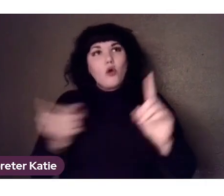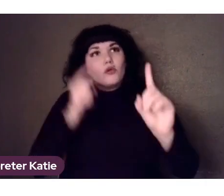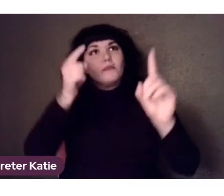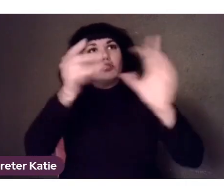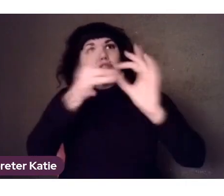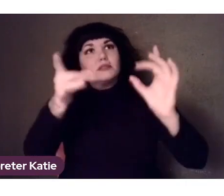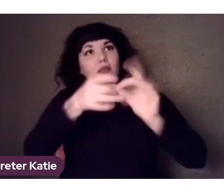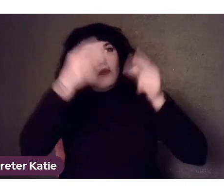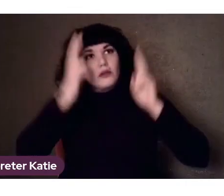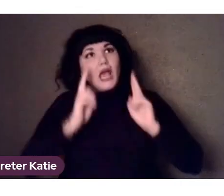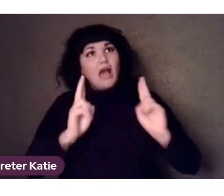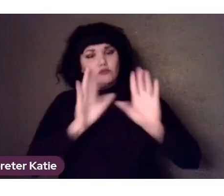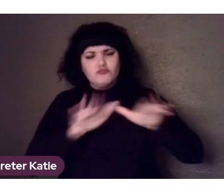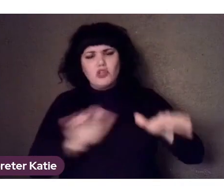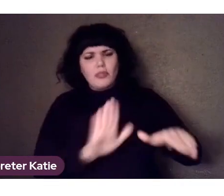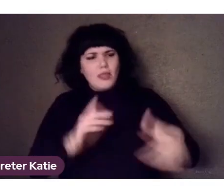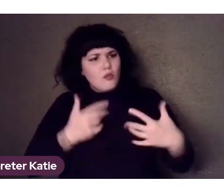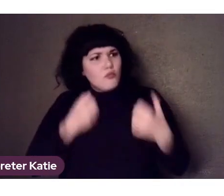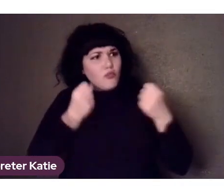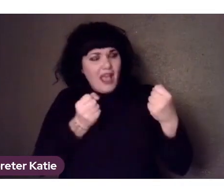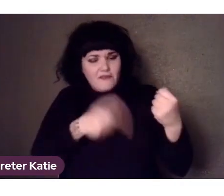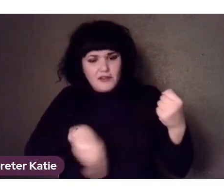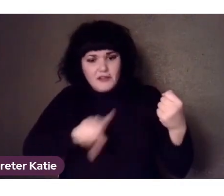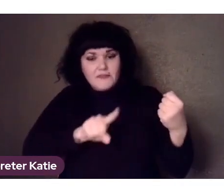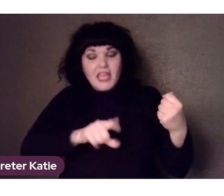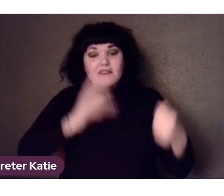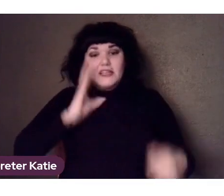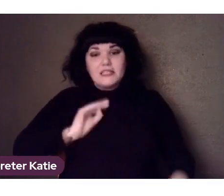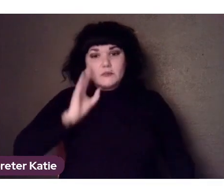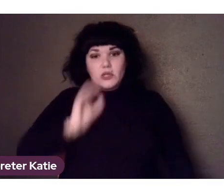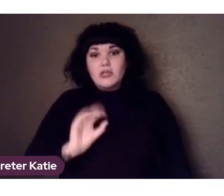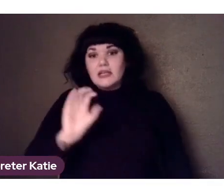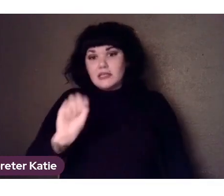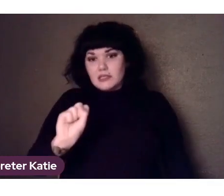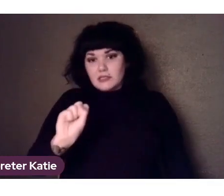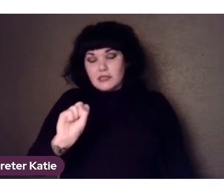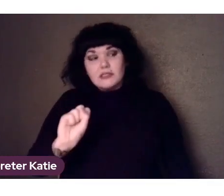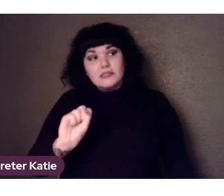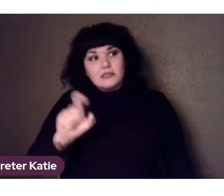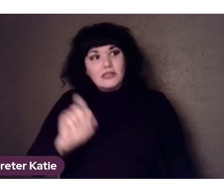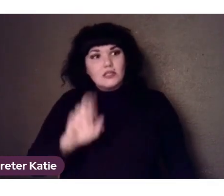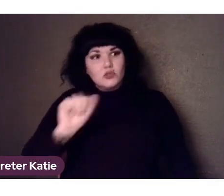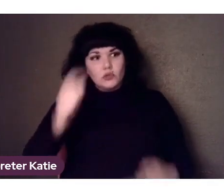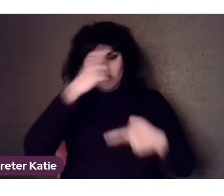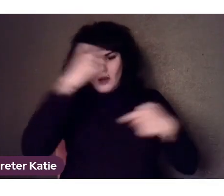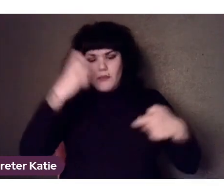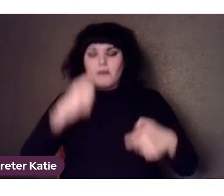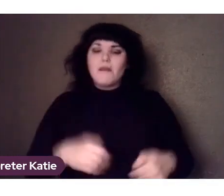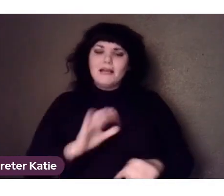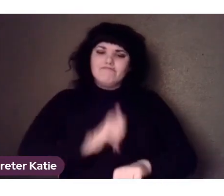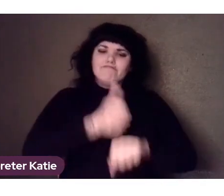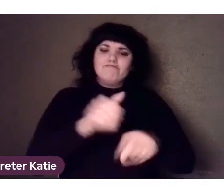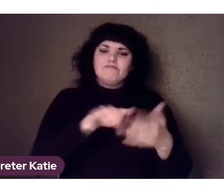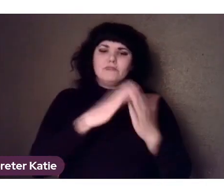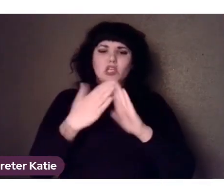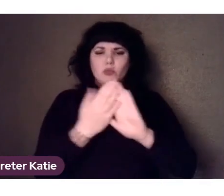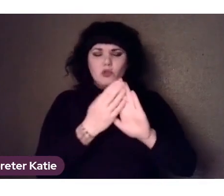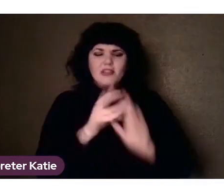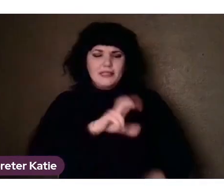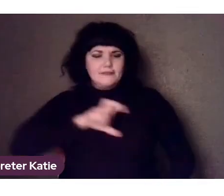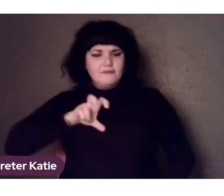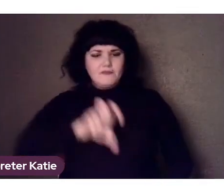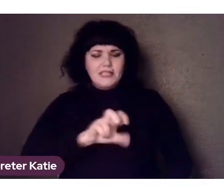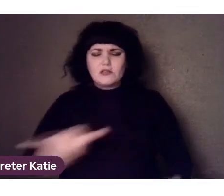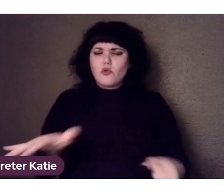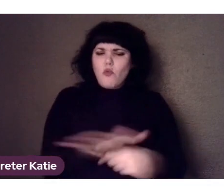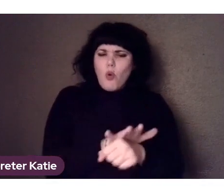bravery of children who have experienced sexual trauma by building a community invested in the healing of their whole being, it